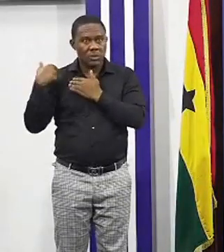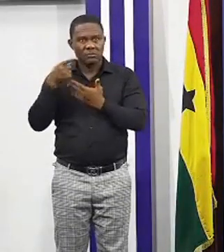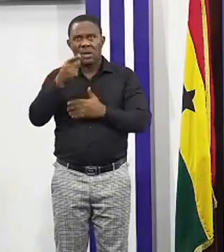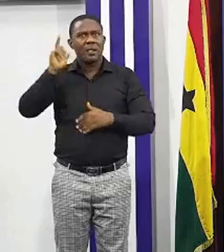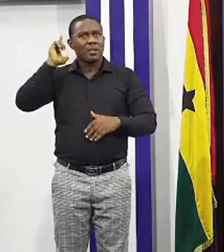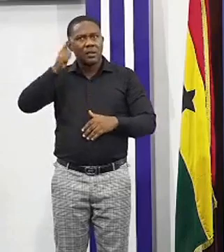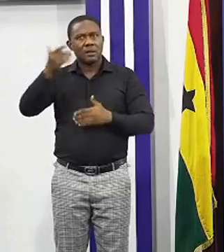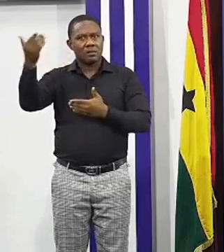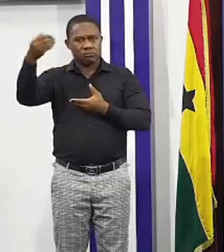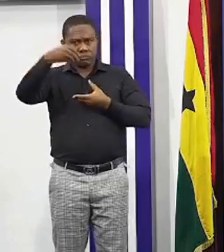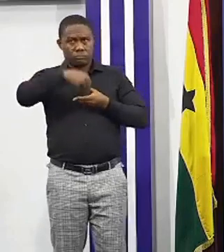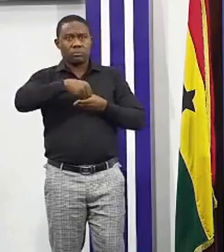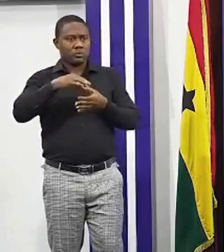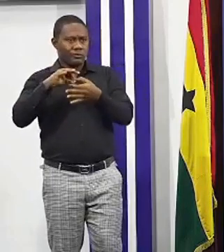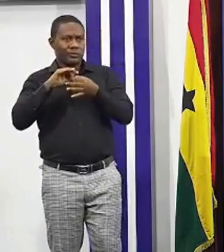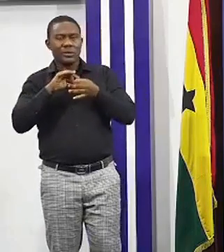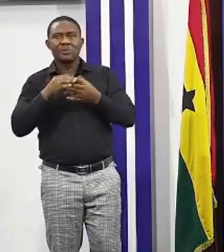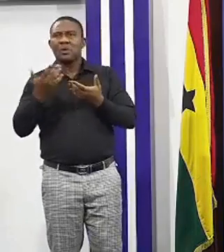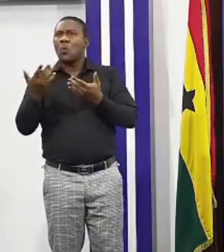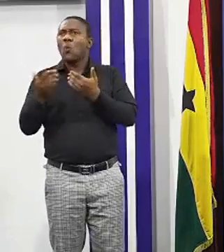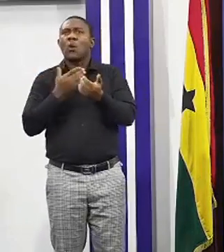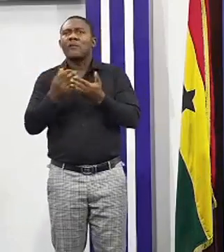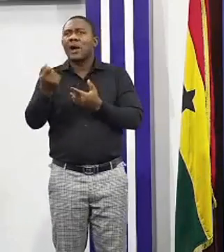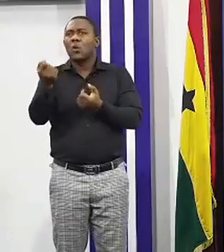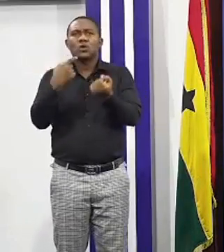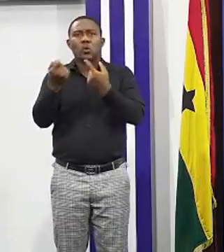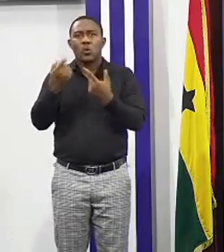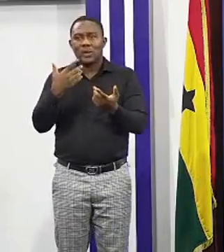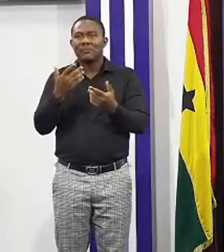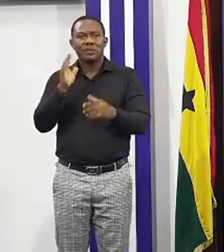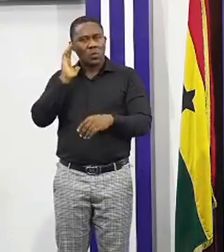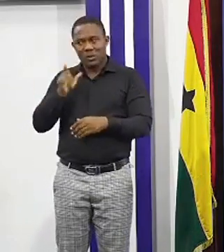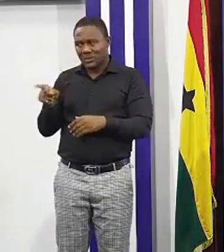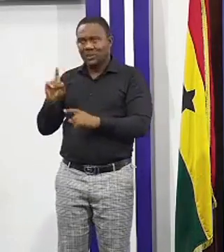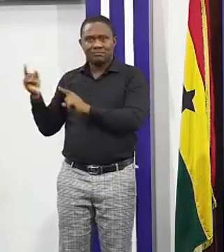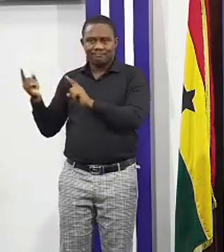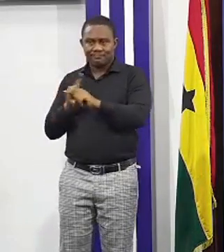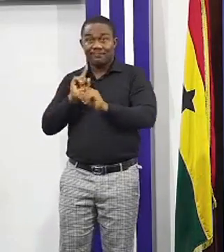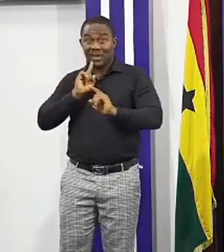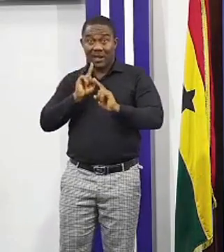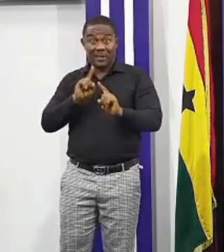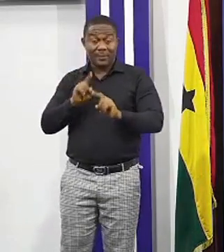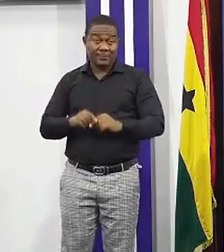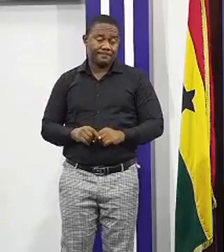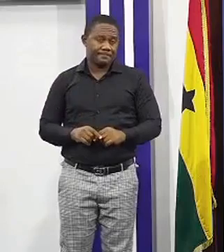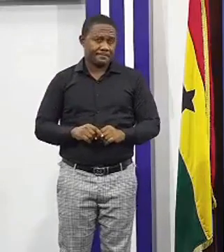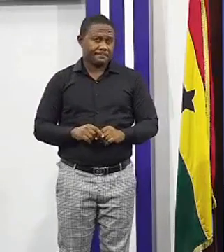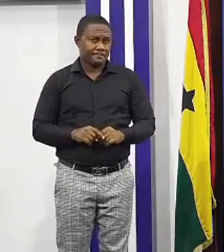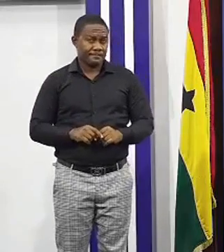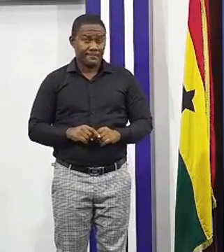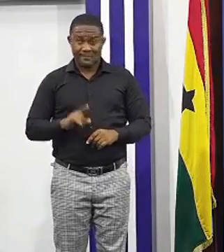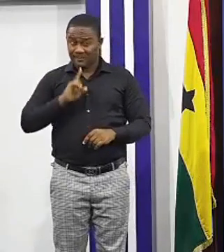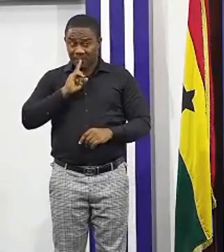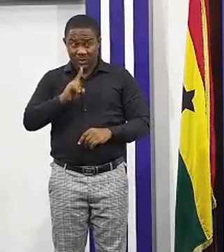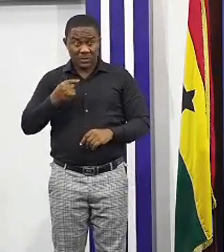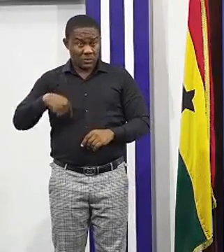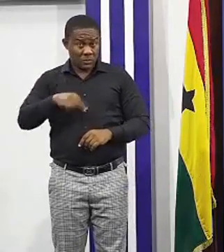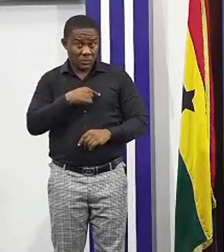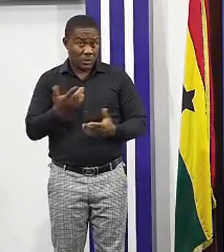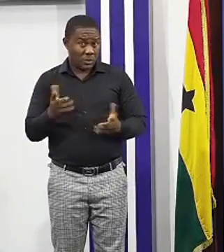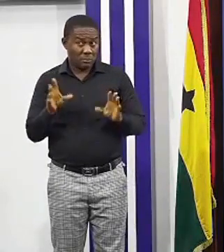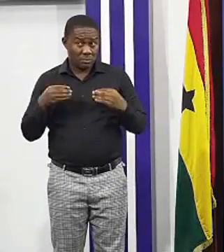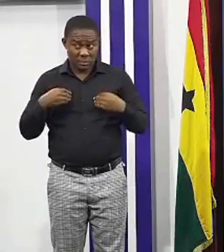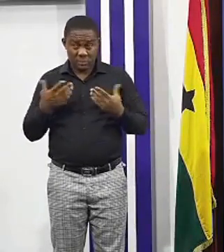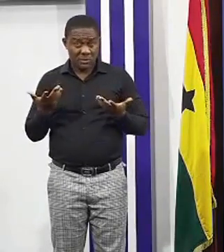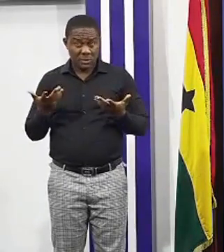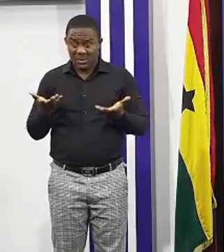later to help us understand a few questions. So we have admitted here on this platform and on several